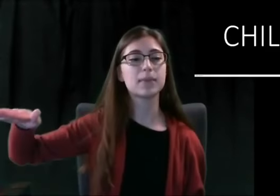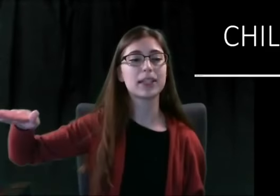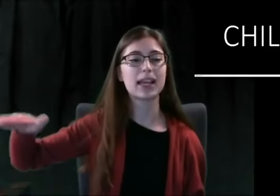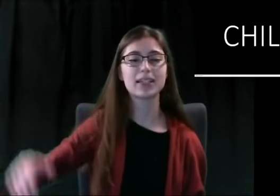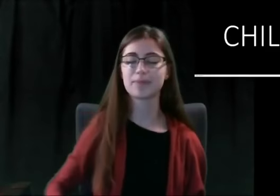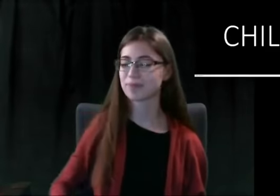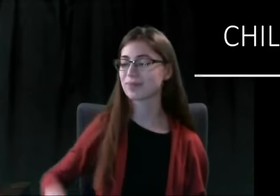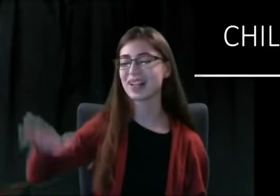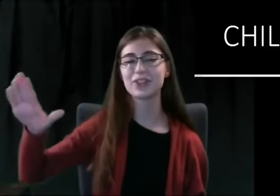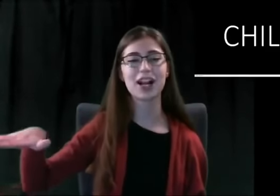head. Child.